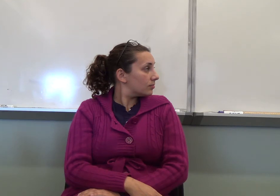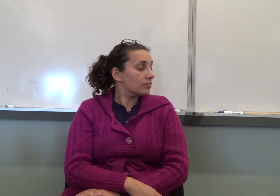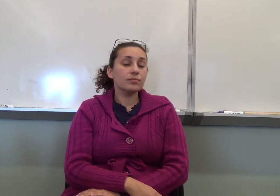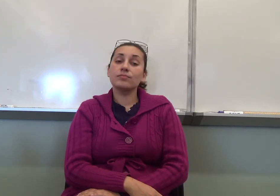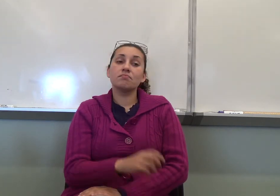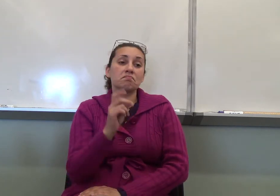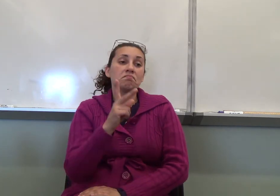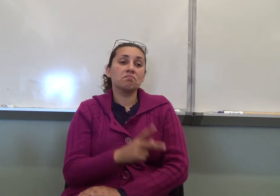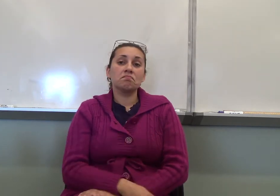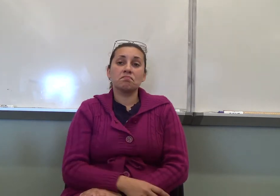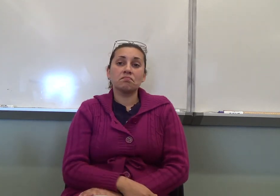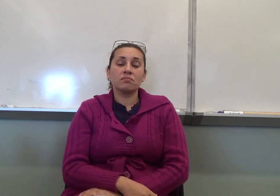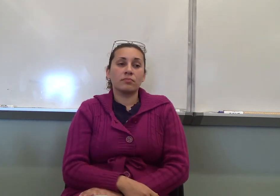Okay.